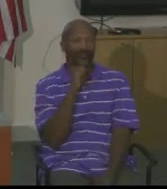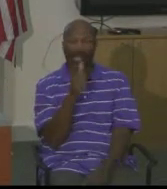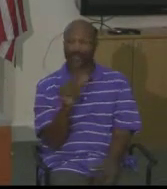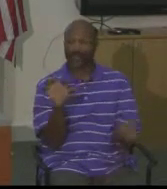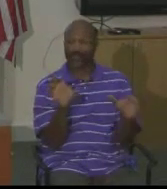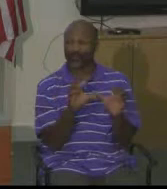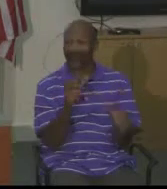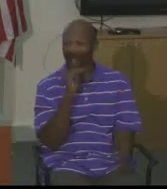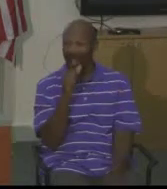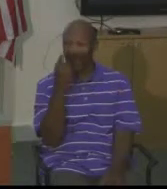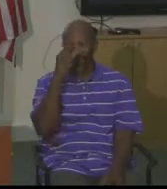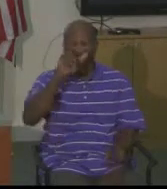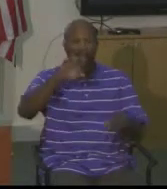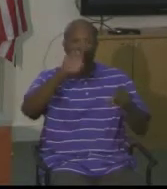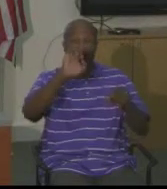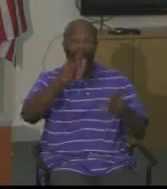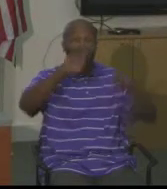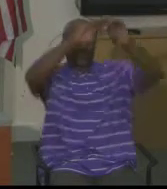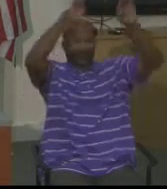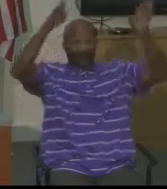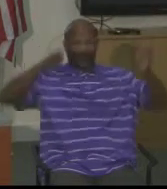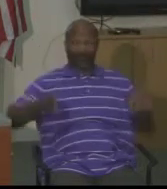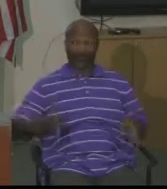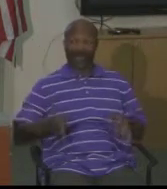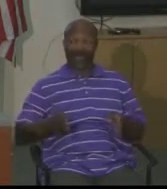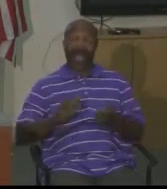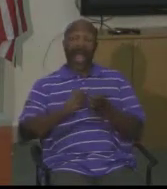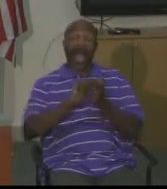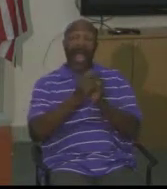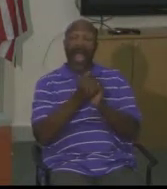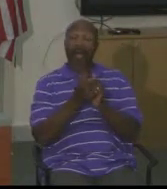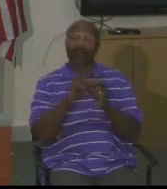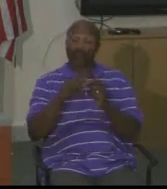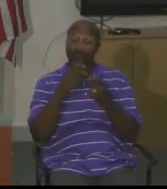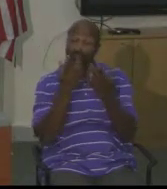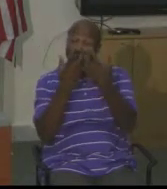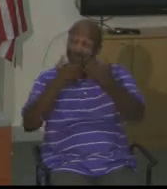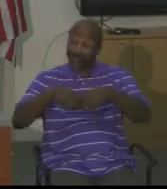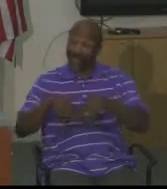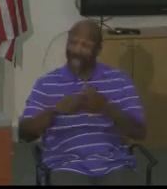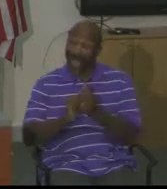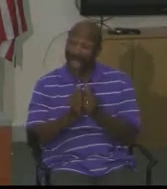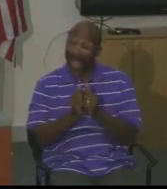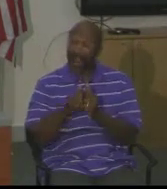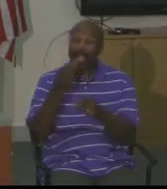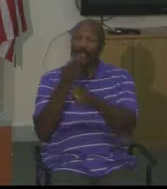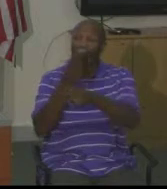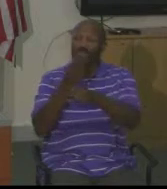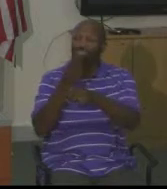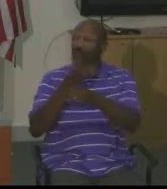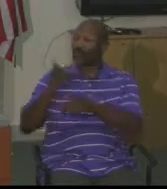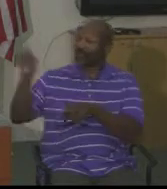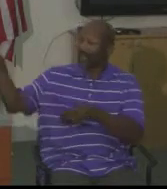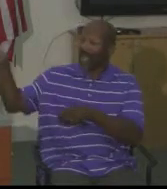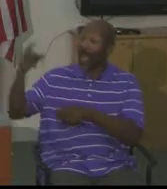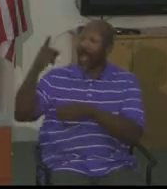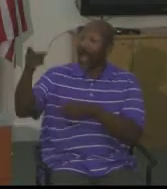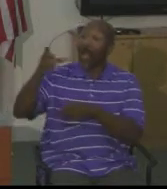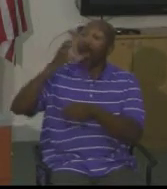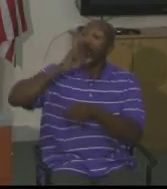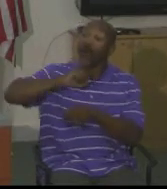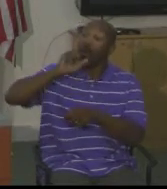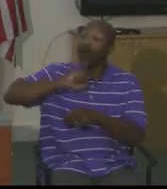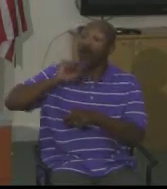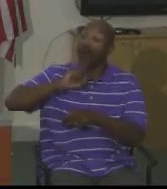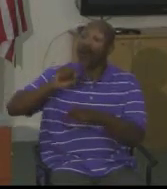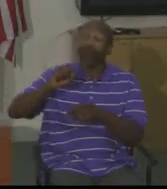certified. The way they get around it is they will go and take a